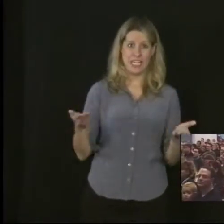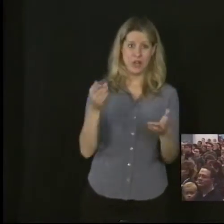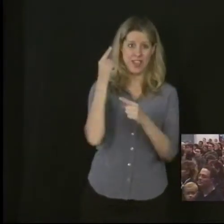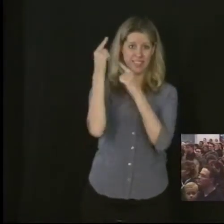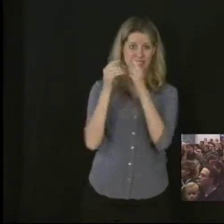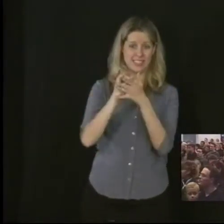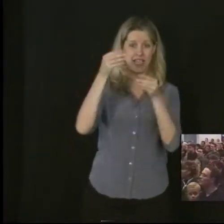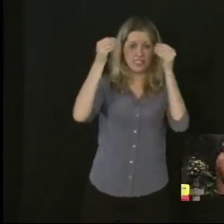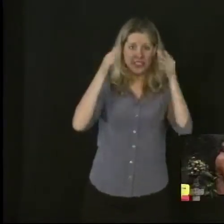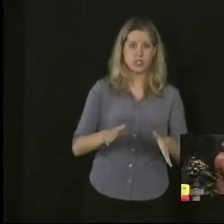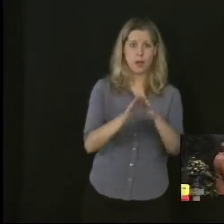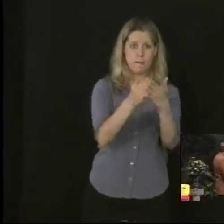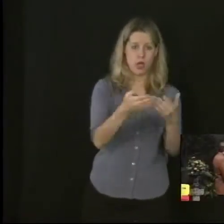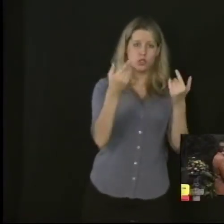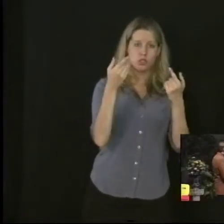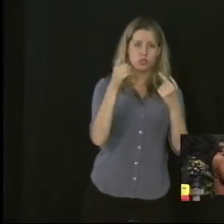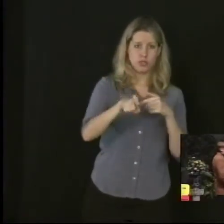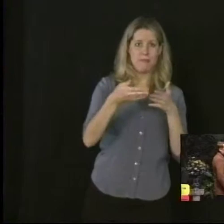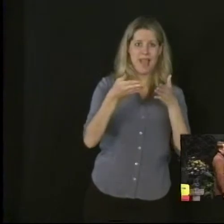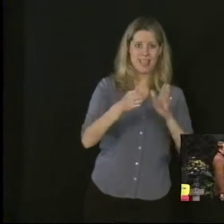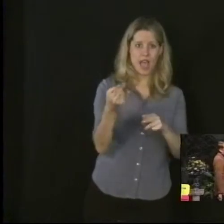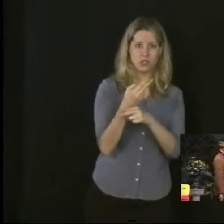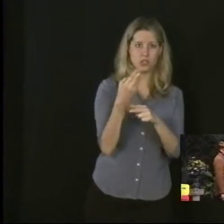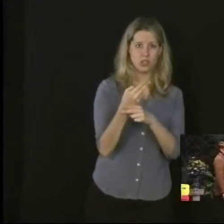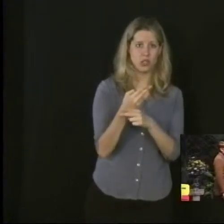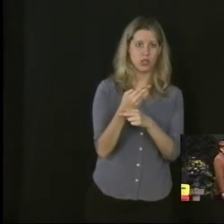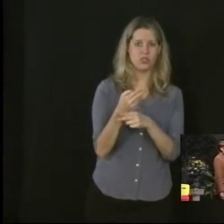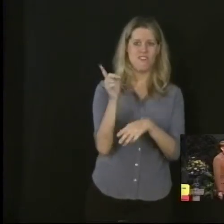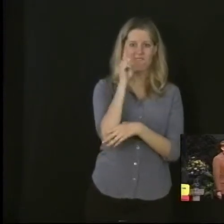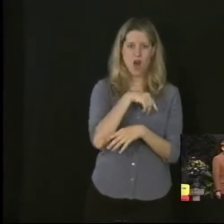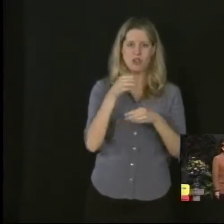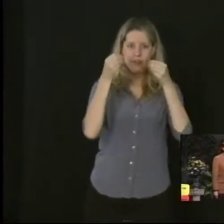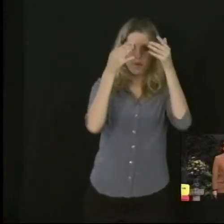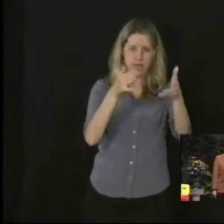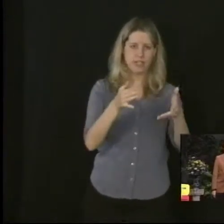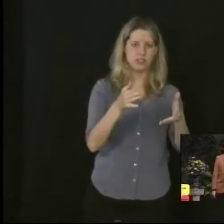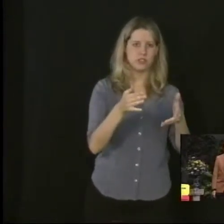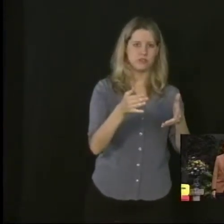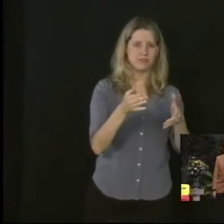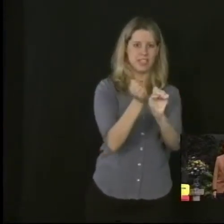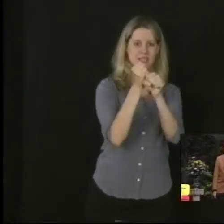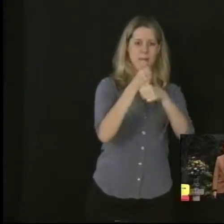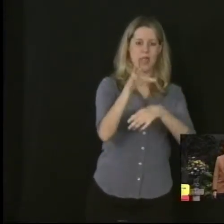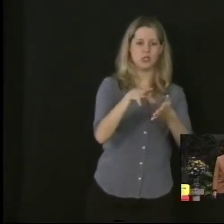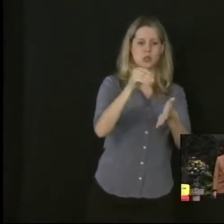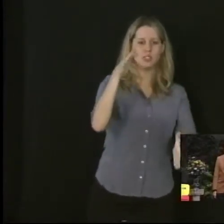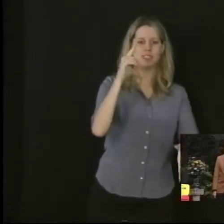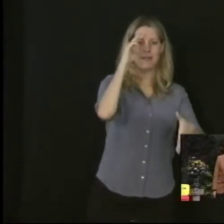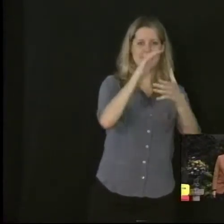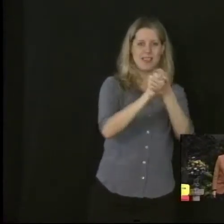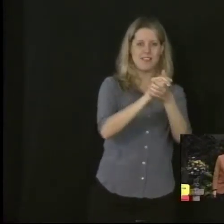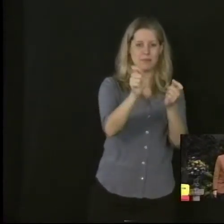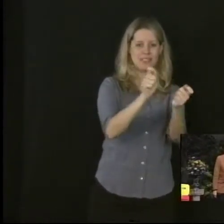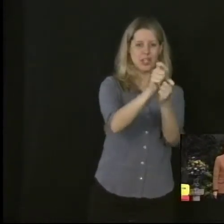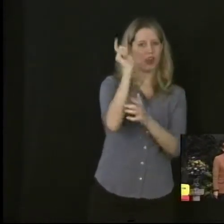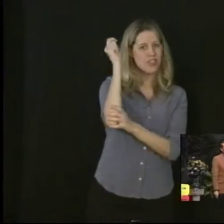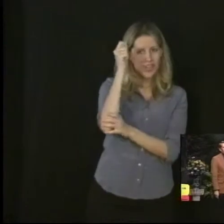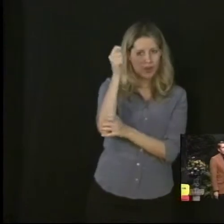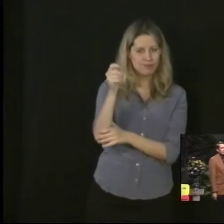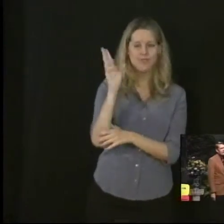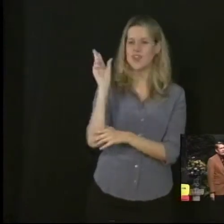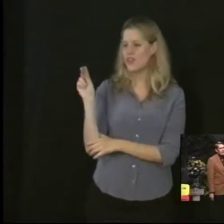teachers or textbooks should be allowed to use outdated or false information just to get students to believe a particular theory? No. No? Okay. Anybody